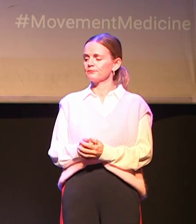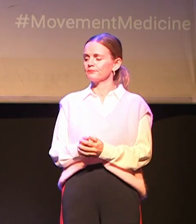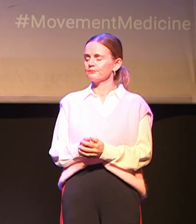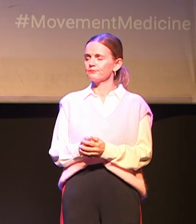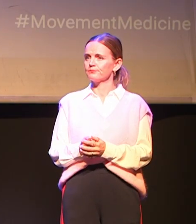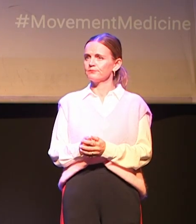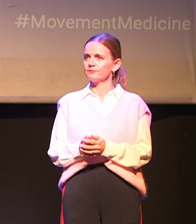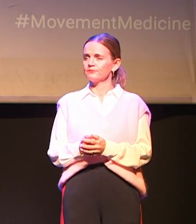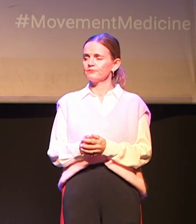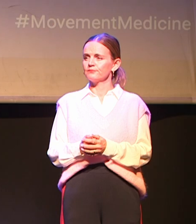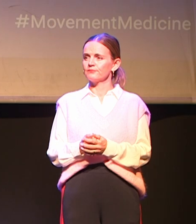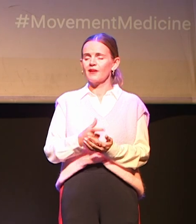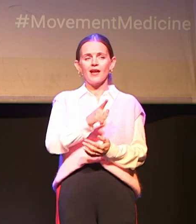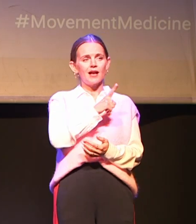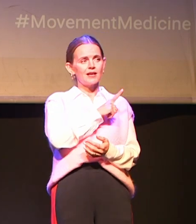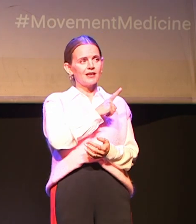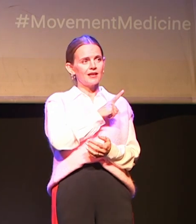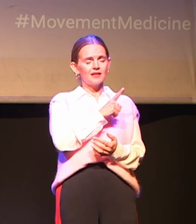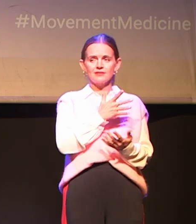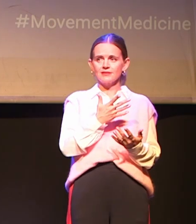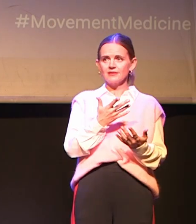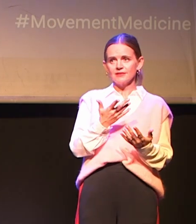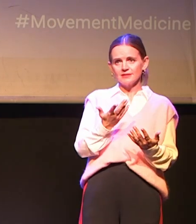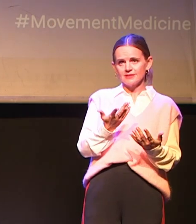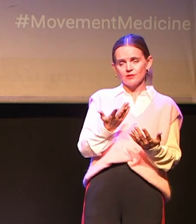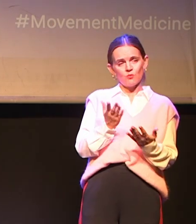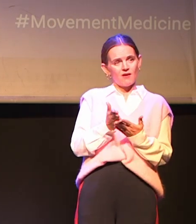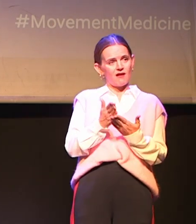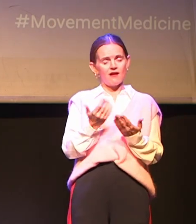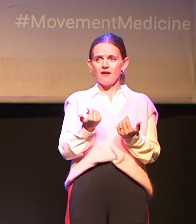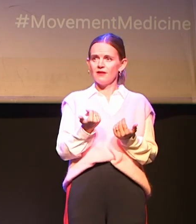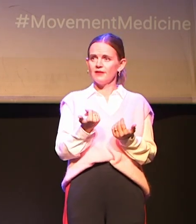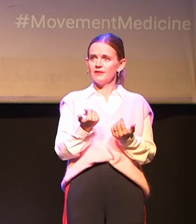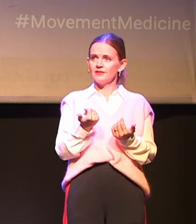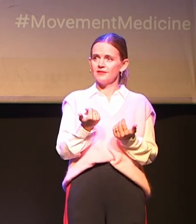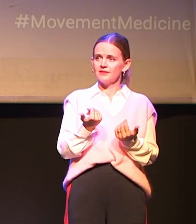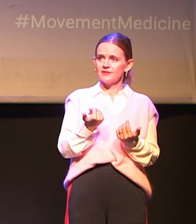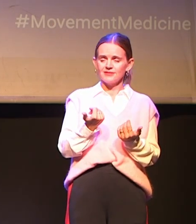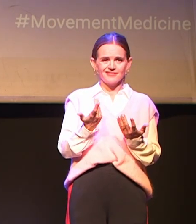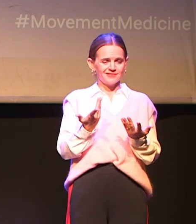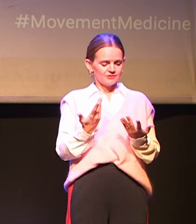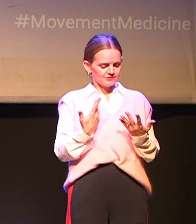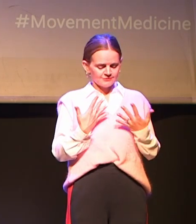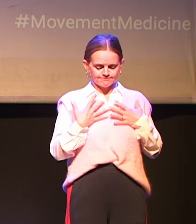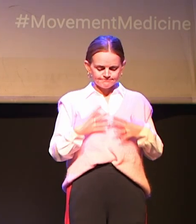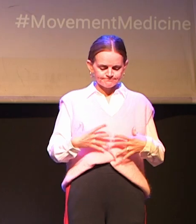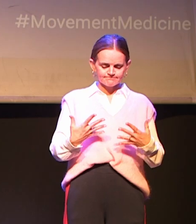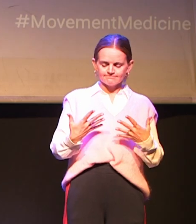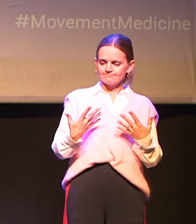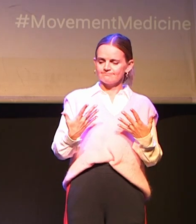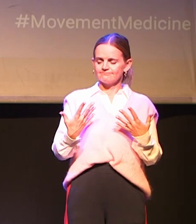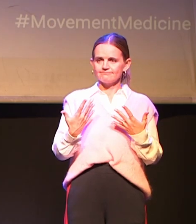we are a fractal, given that we are a room of imaginal cells, I'm